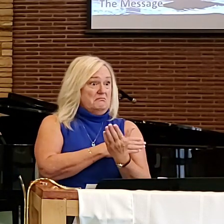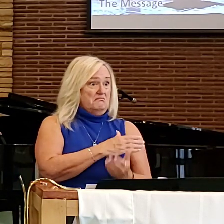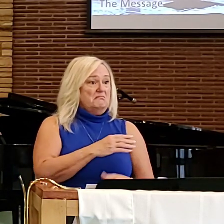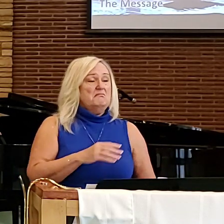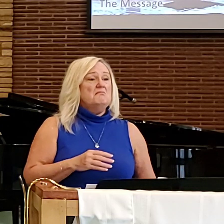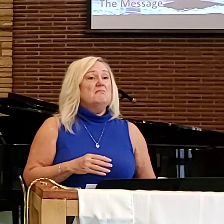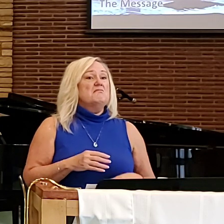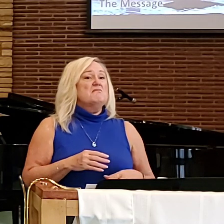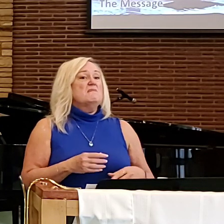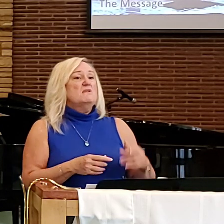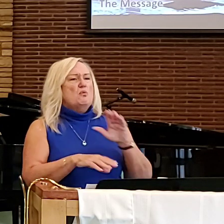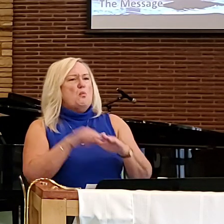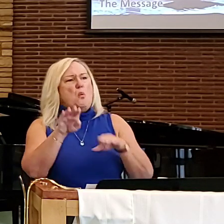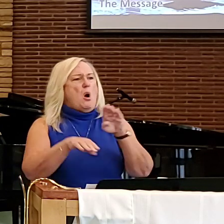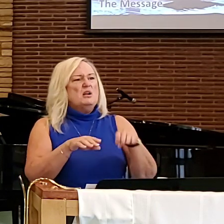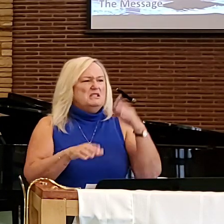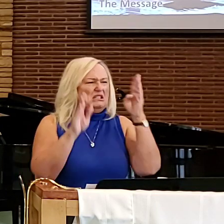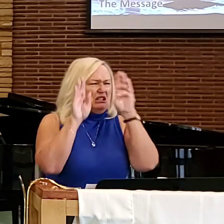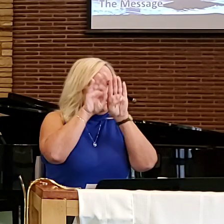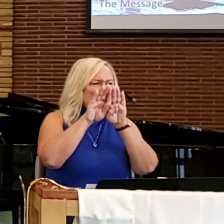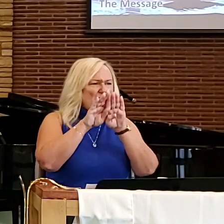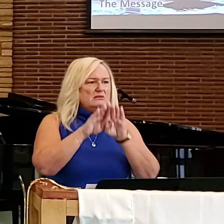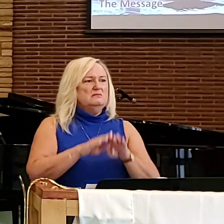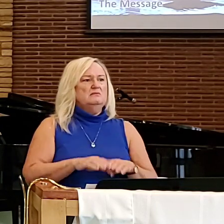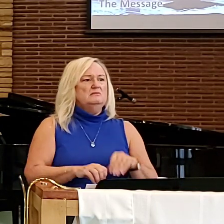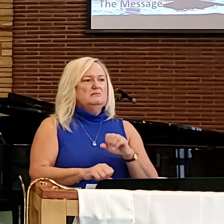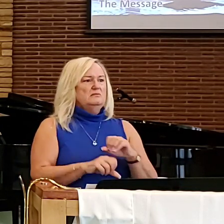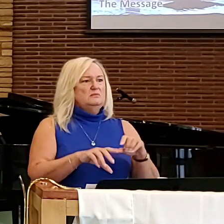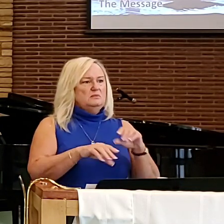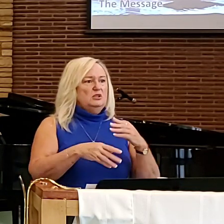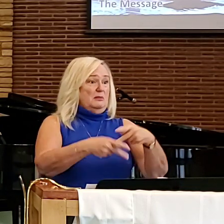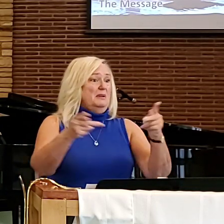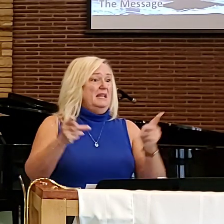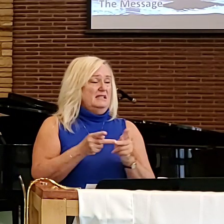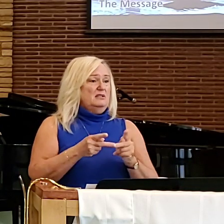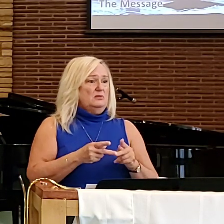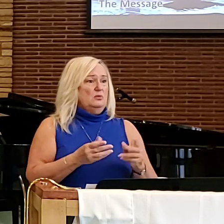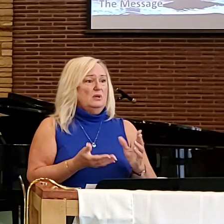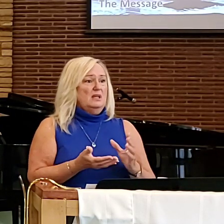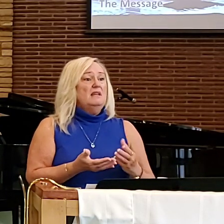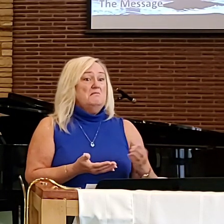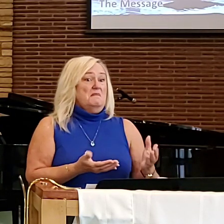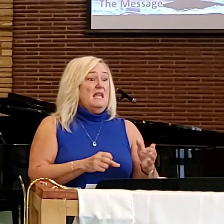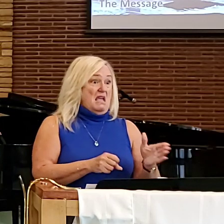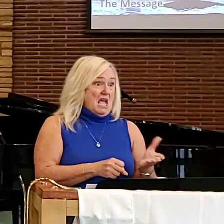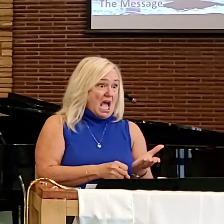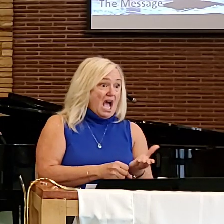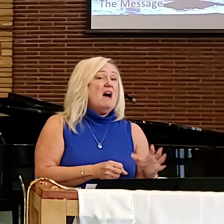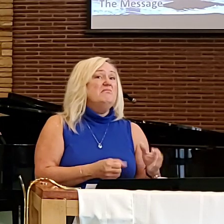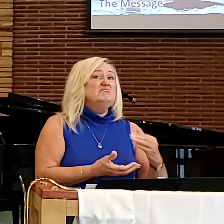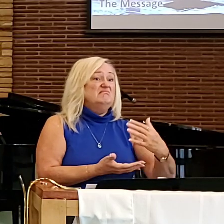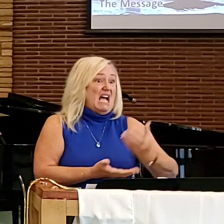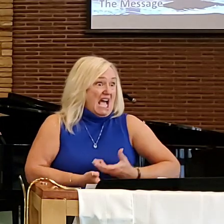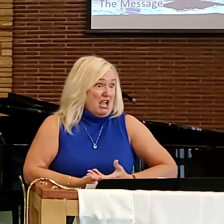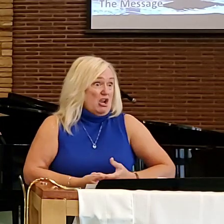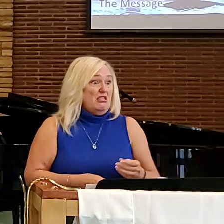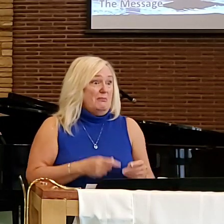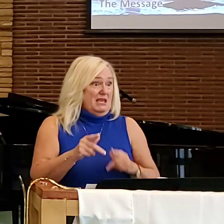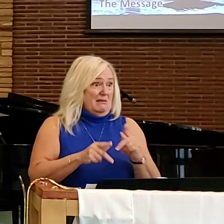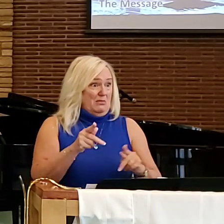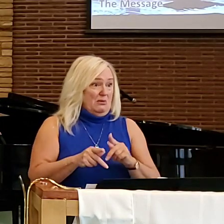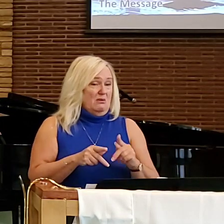walked in the dark to the shop where they hired the laborers. You were hired and out in